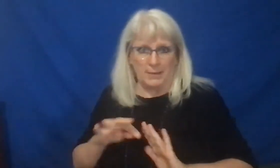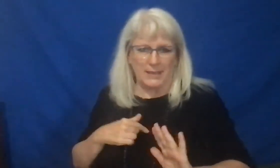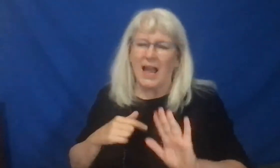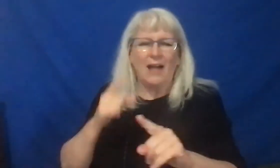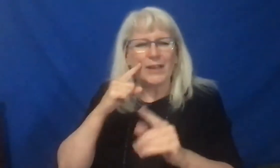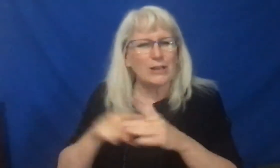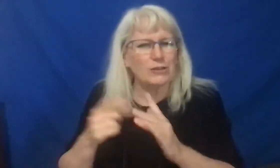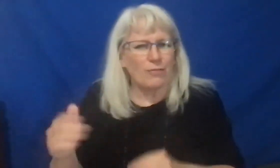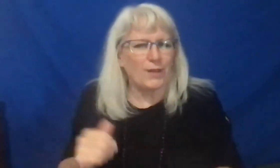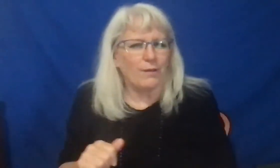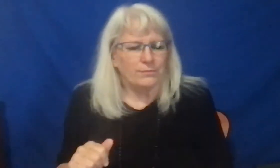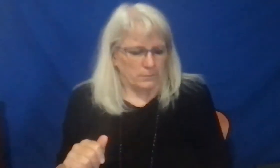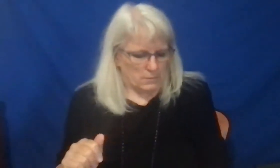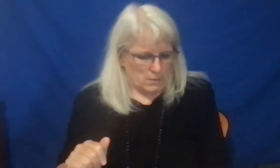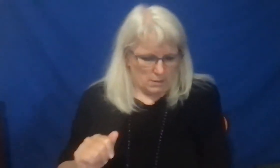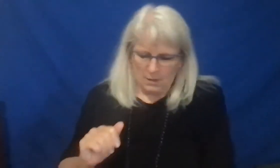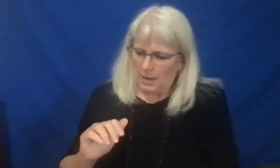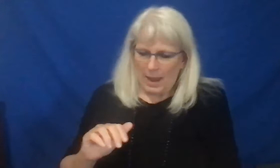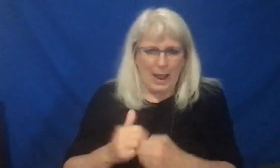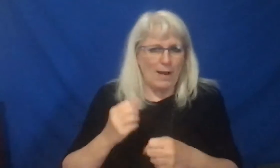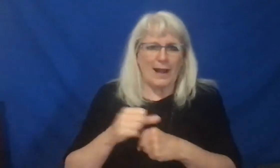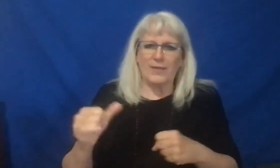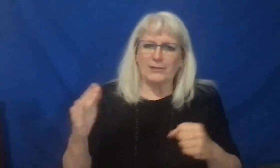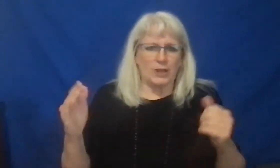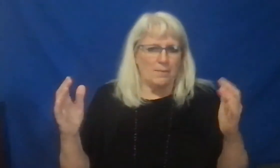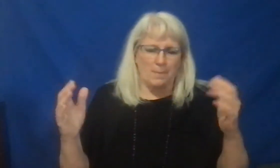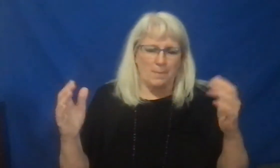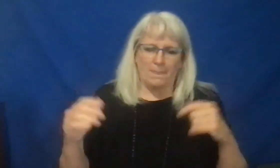because how I came into this is